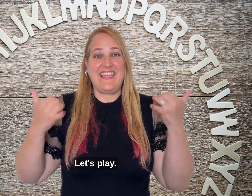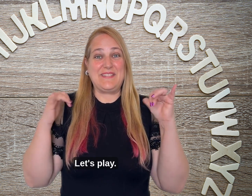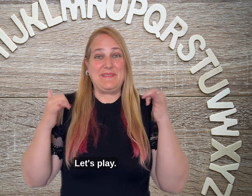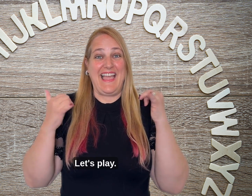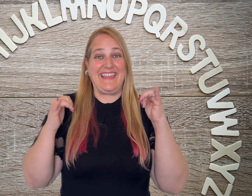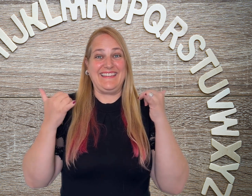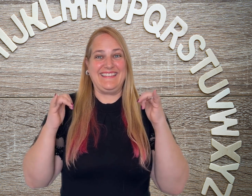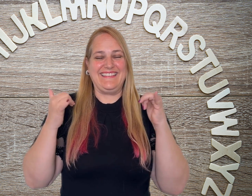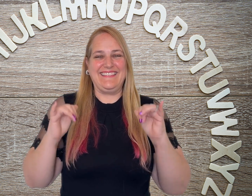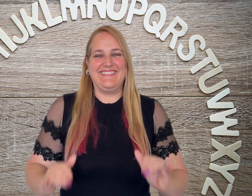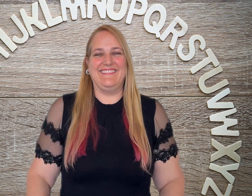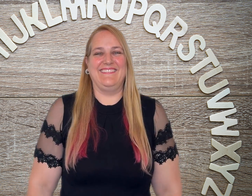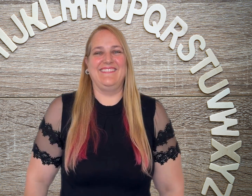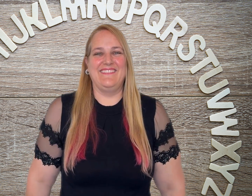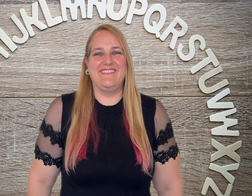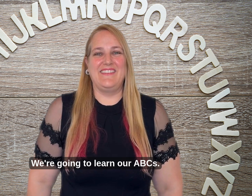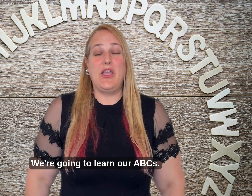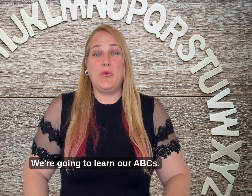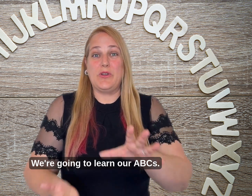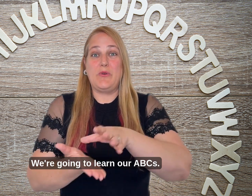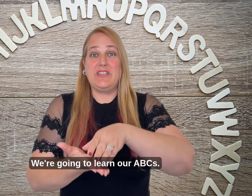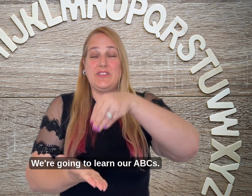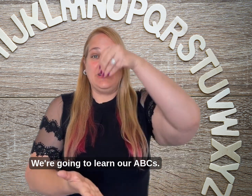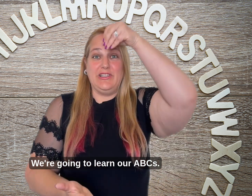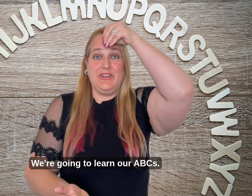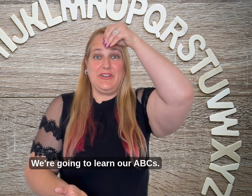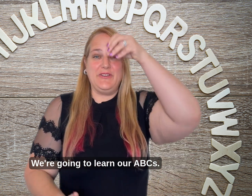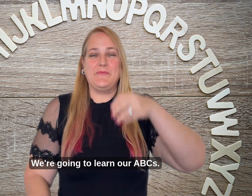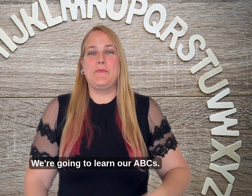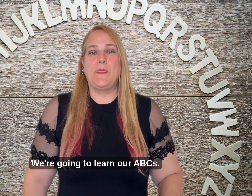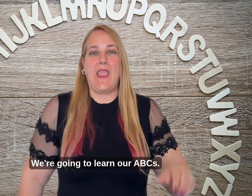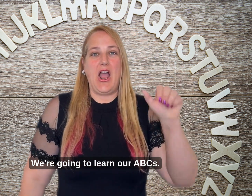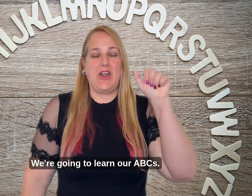Let's play. We're going to learn our